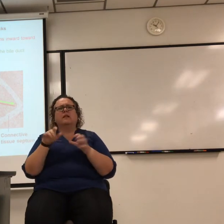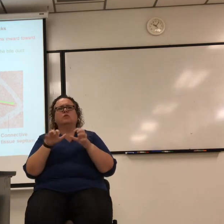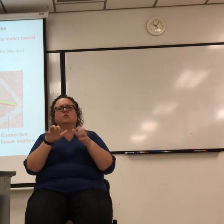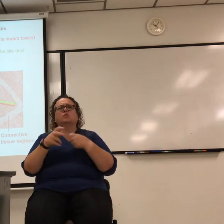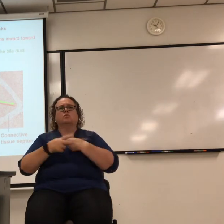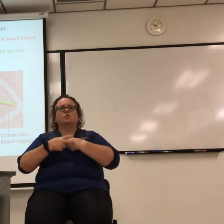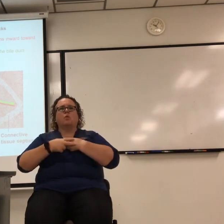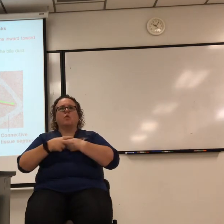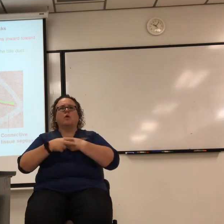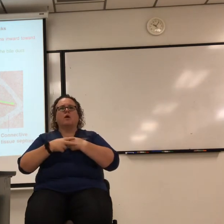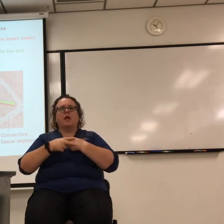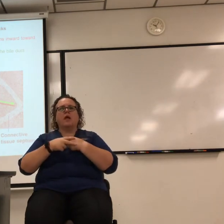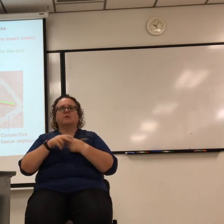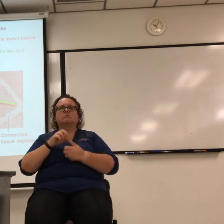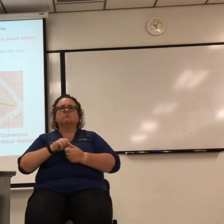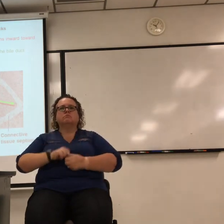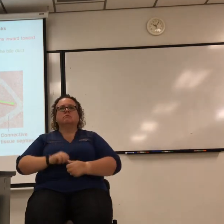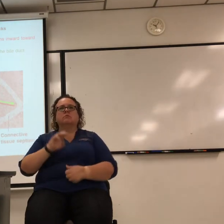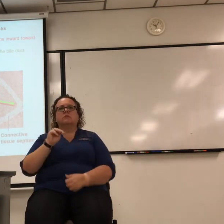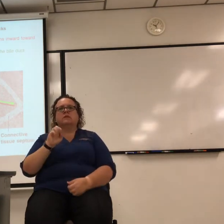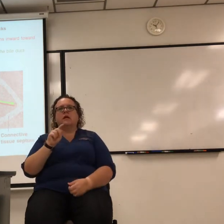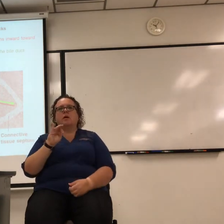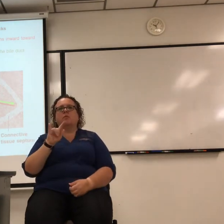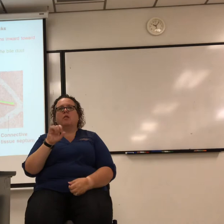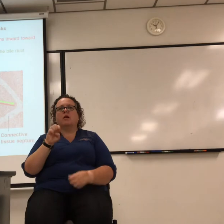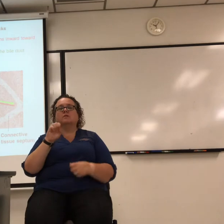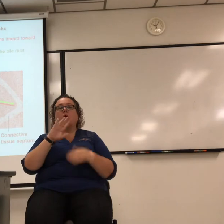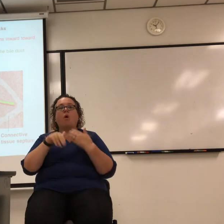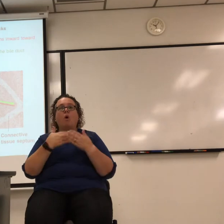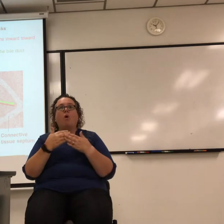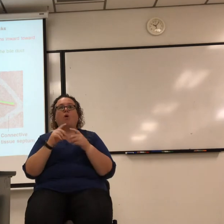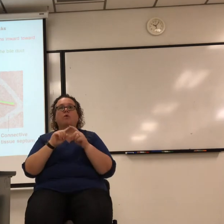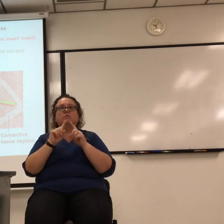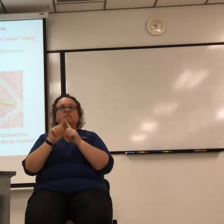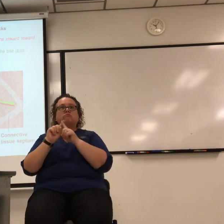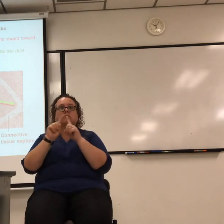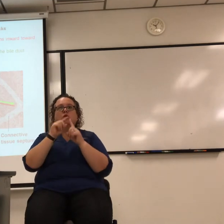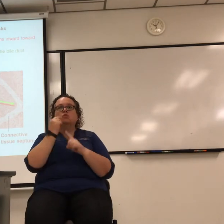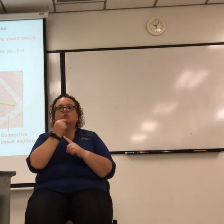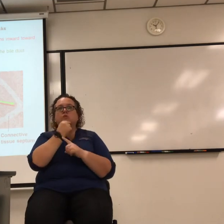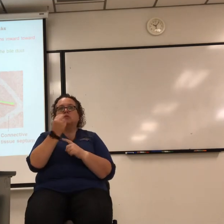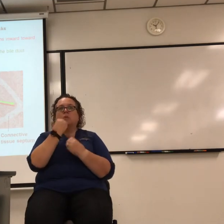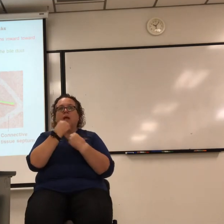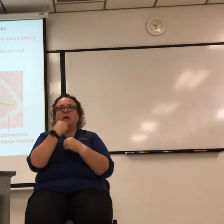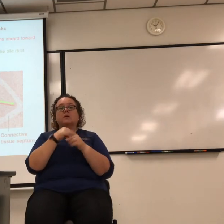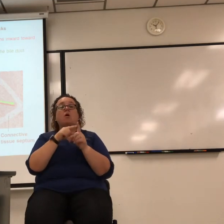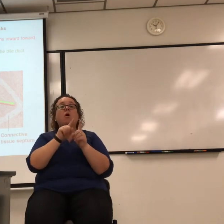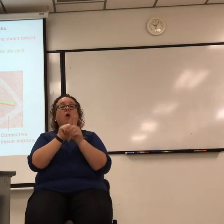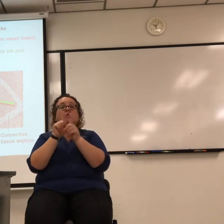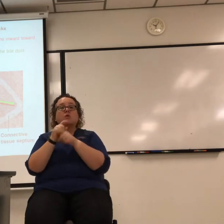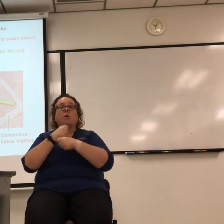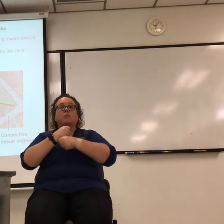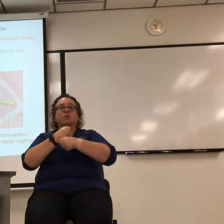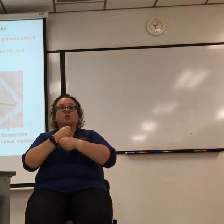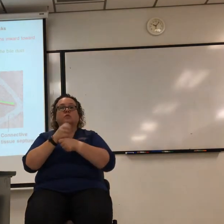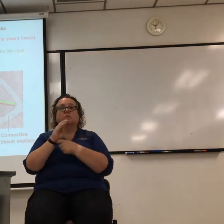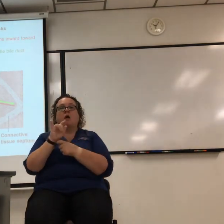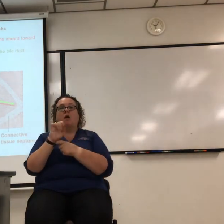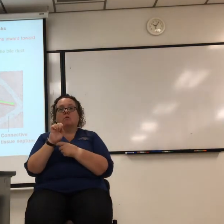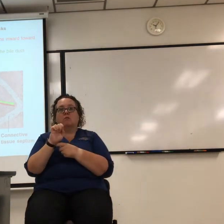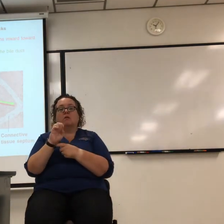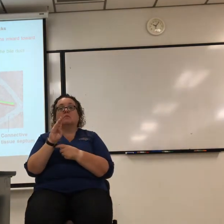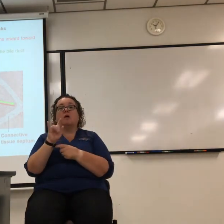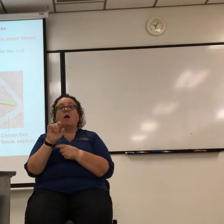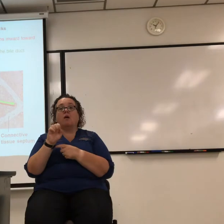store and metabolize all the nutrients you ate from your meal. They also produce bile. Bile travels the other